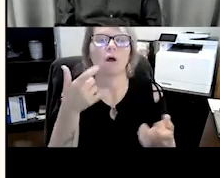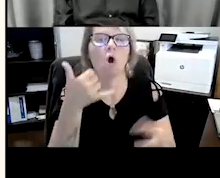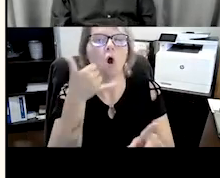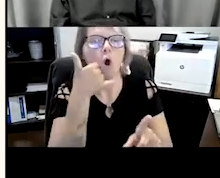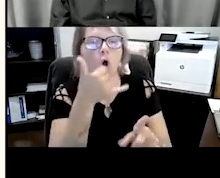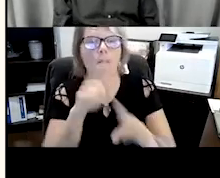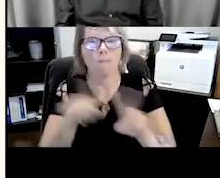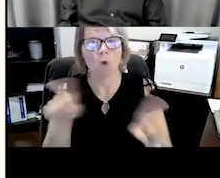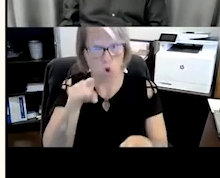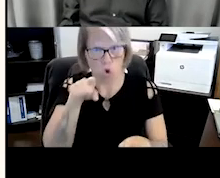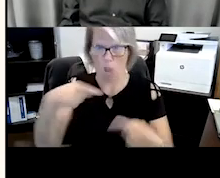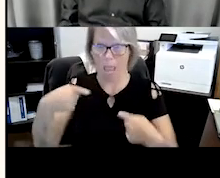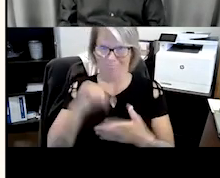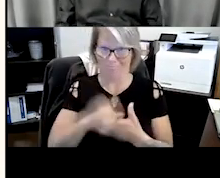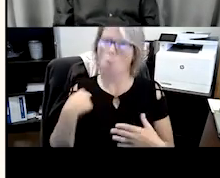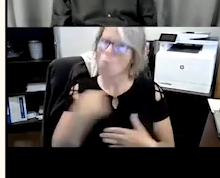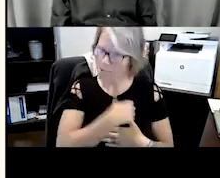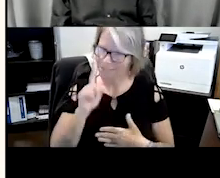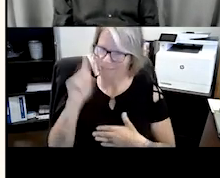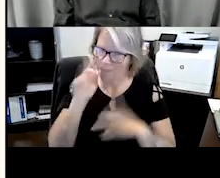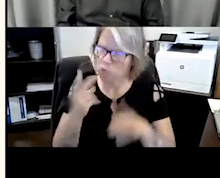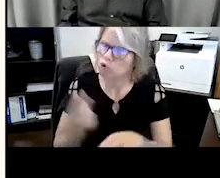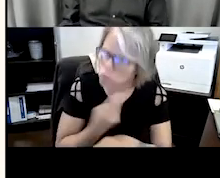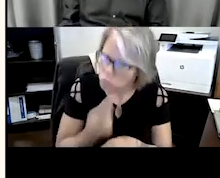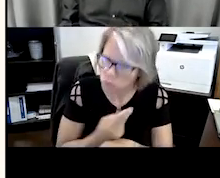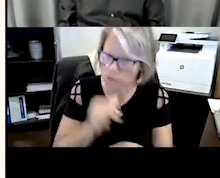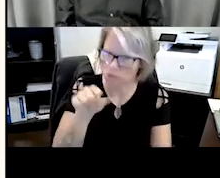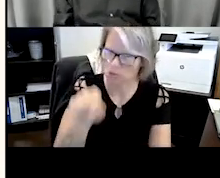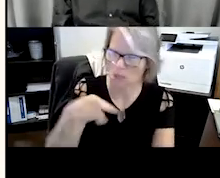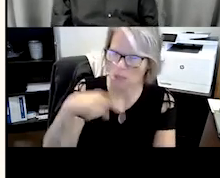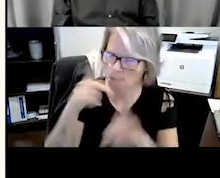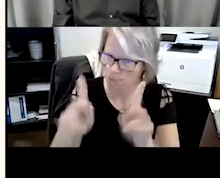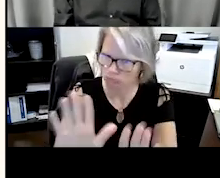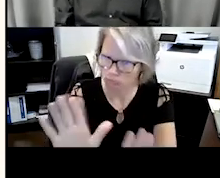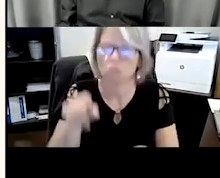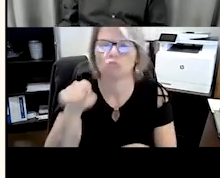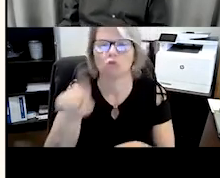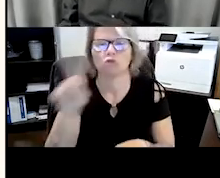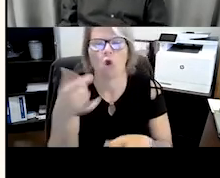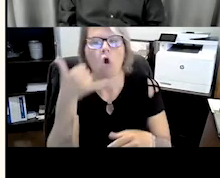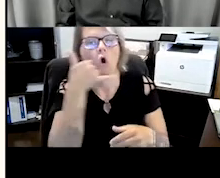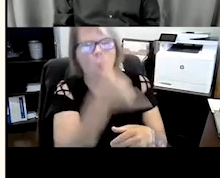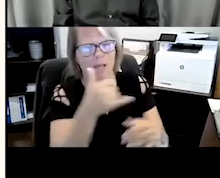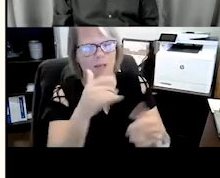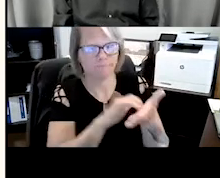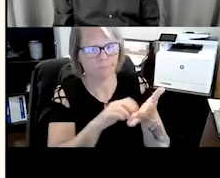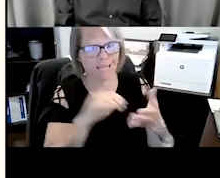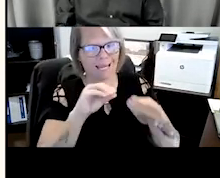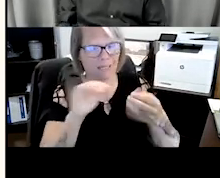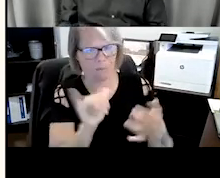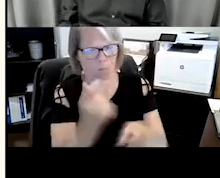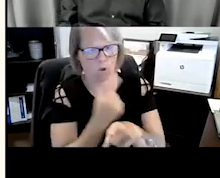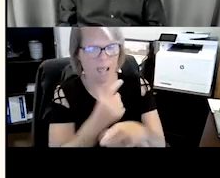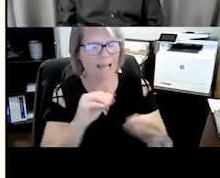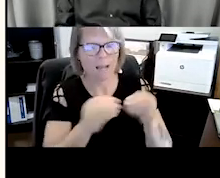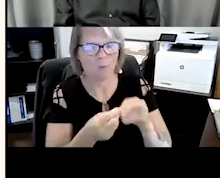Convo is a third. So these are called video relay companies. So these are something that we, the deaf people, use. You wouldn't necessarily have